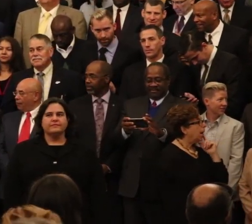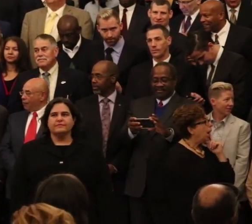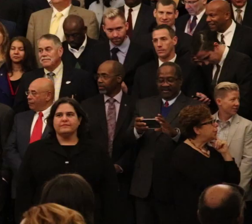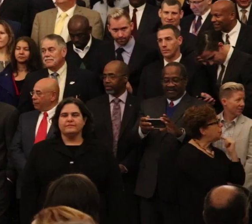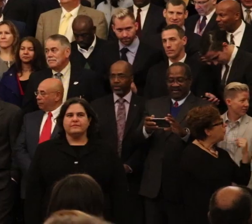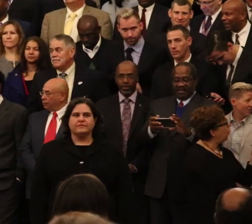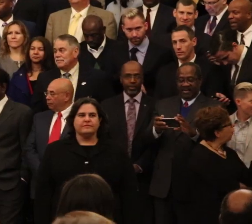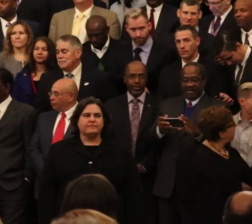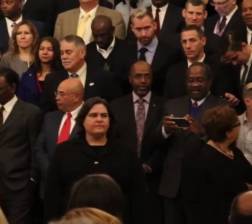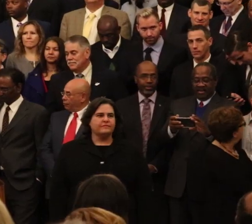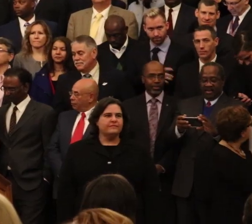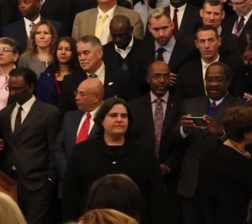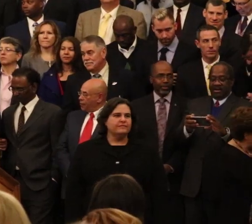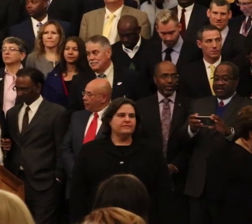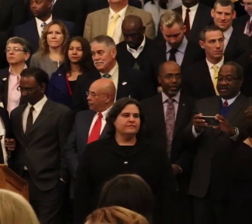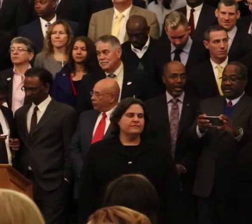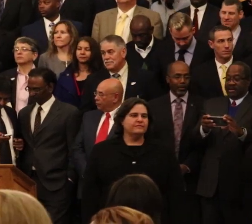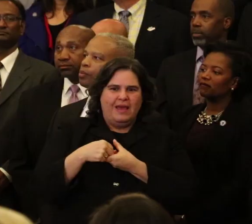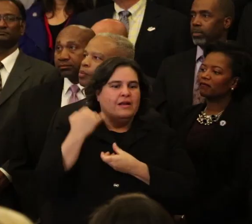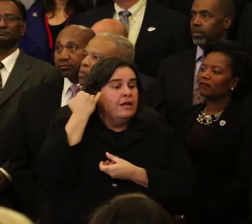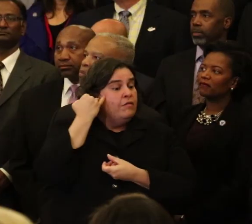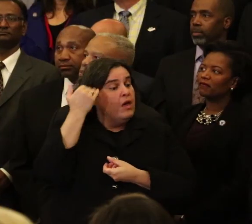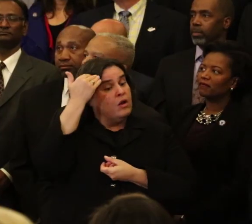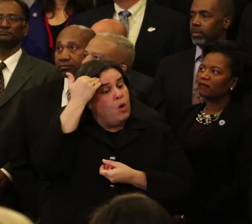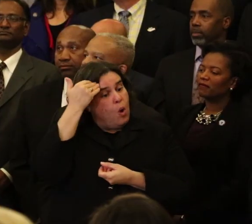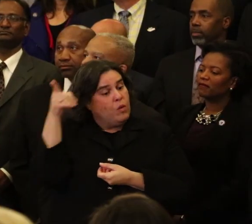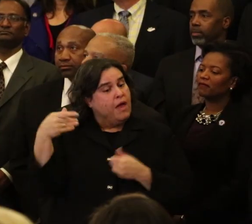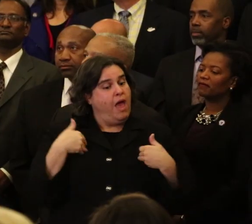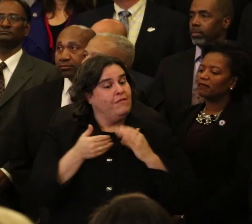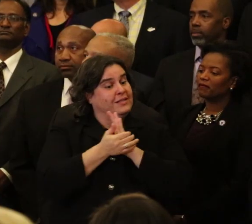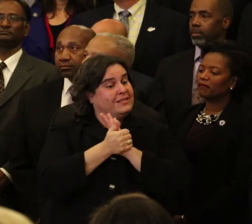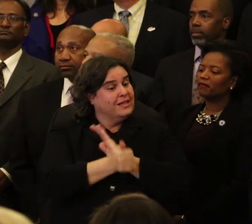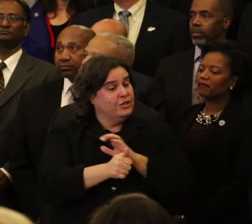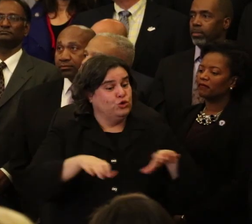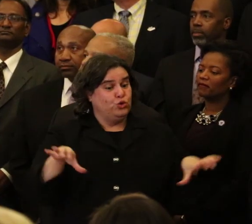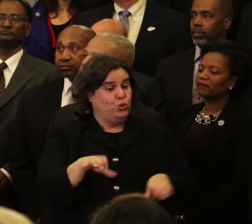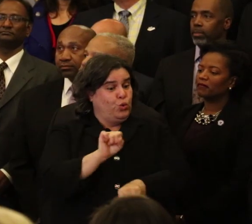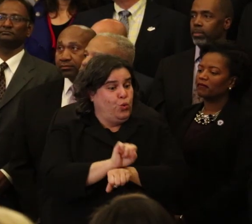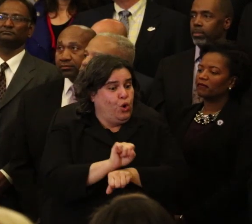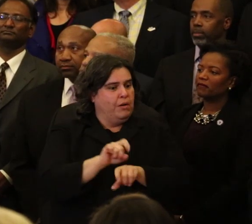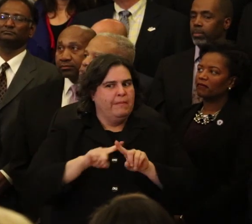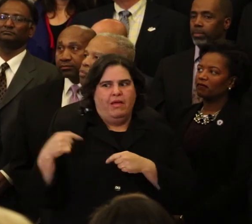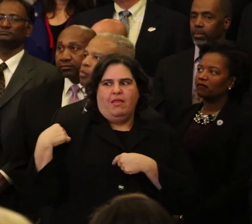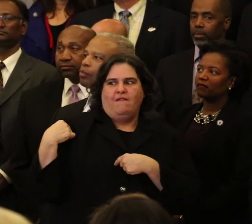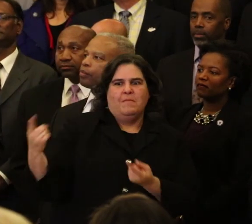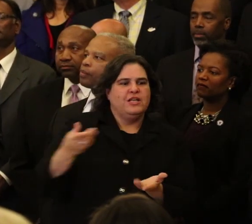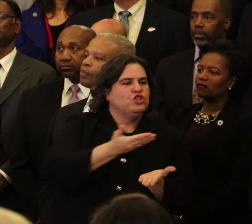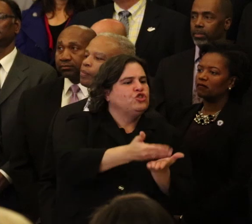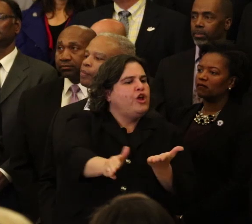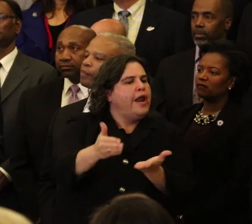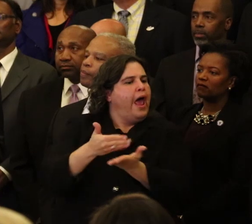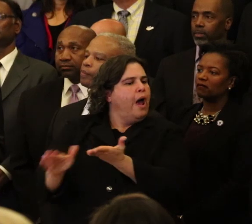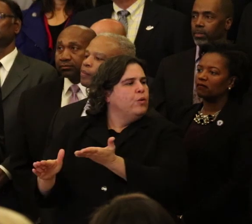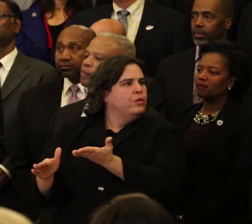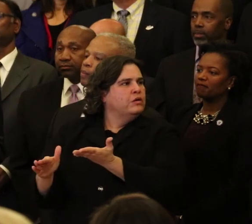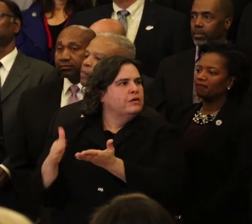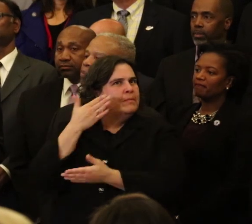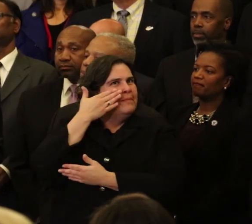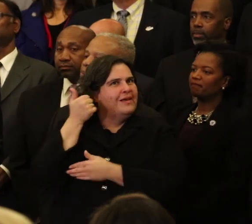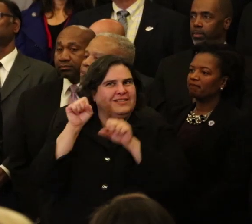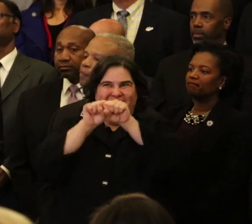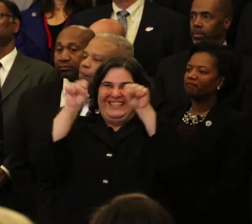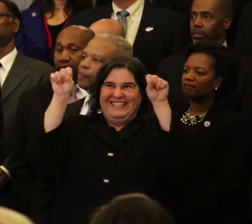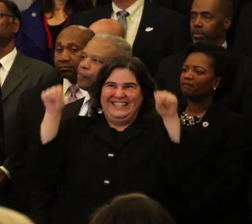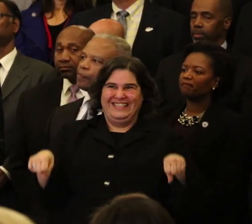simply know they can do the work, but have been basically shut out because of a series of